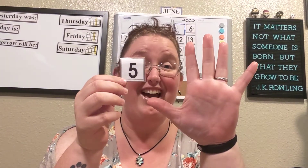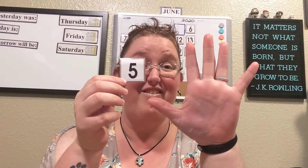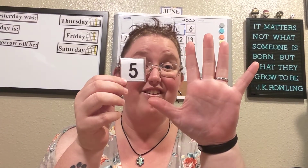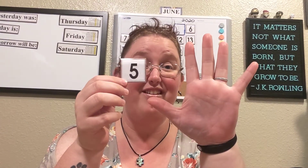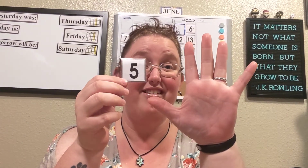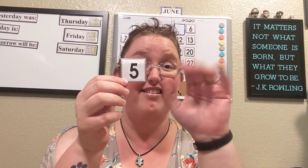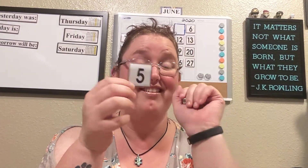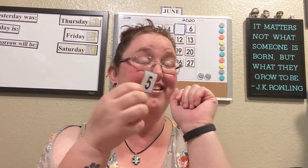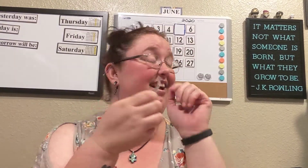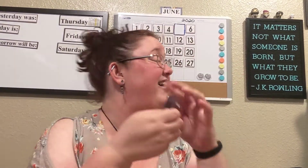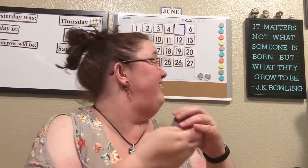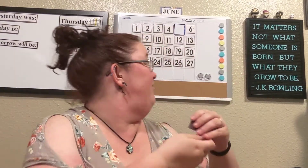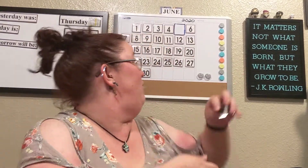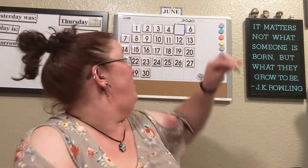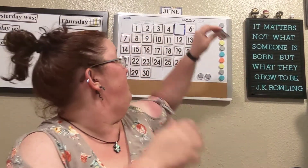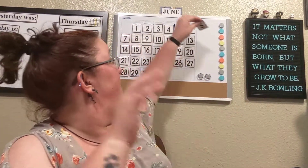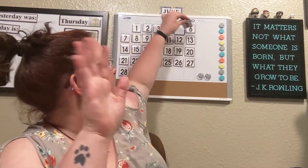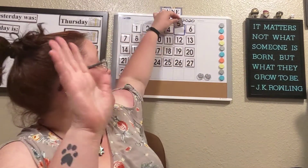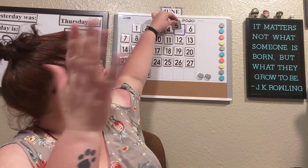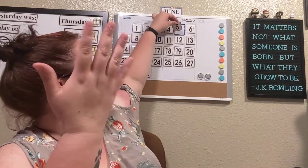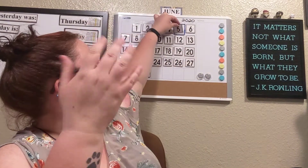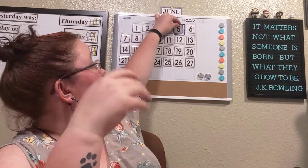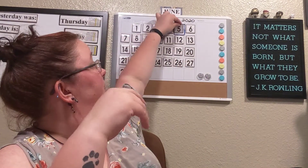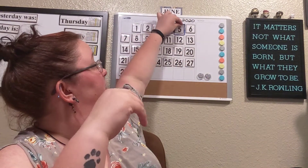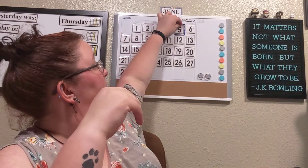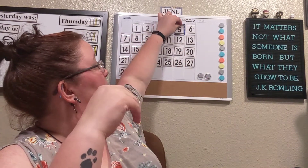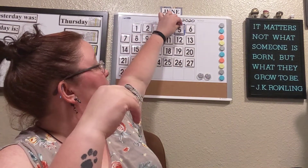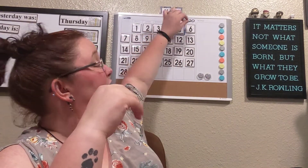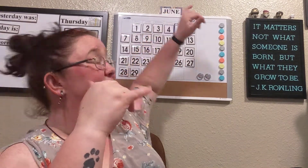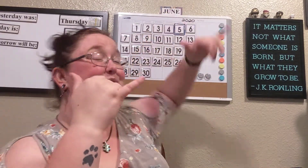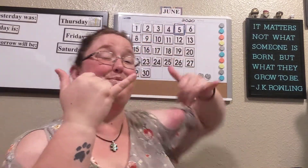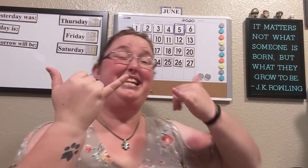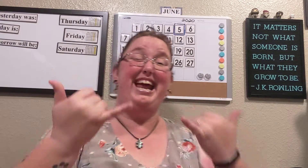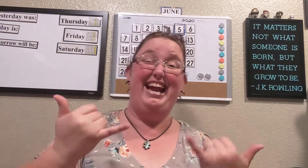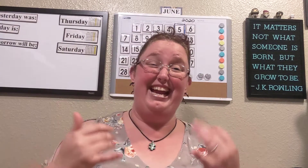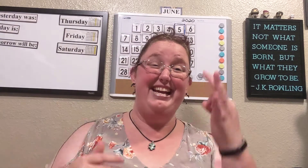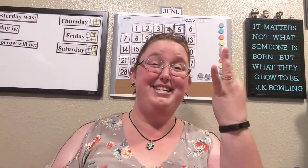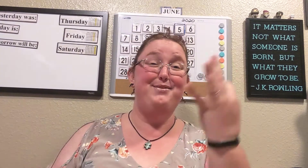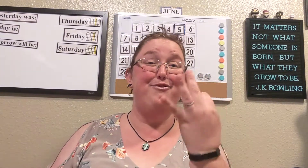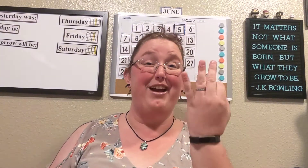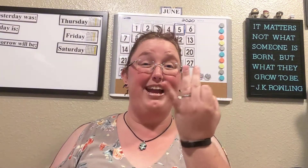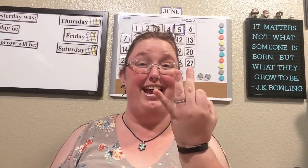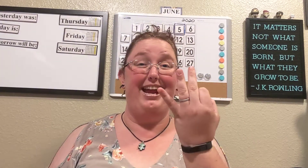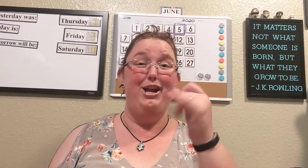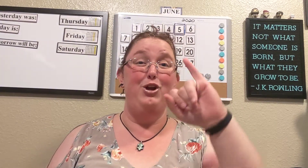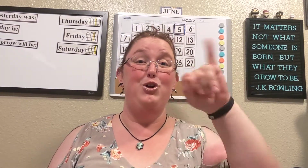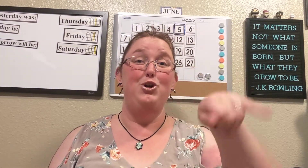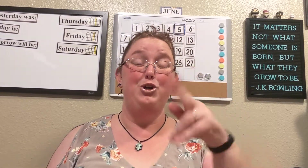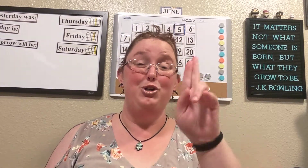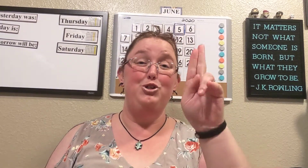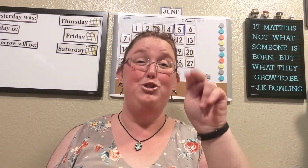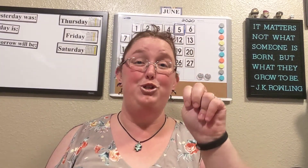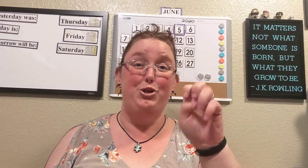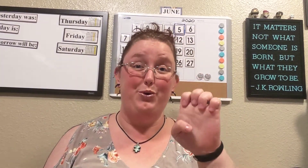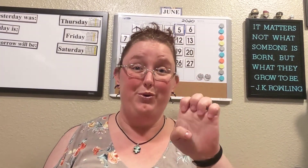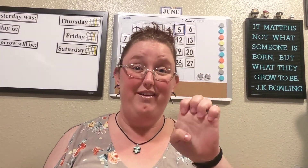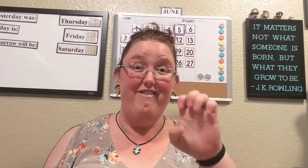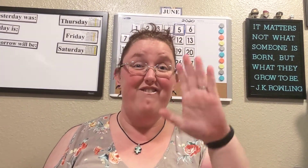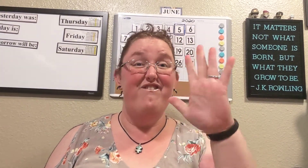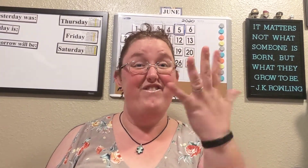Five. Yeah, or the fifth. So today is Friday, June